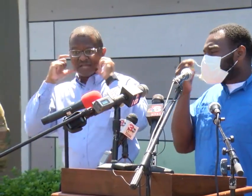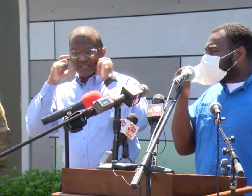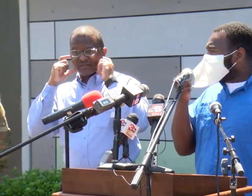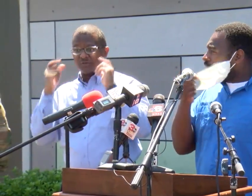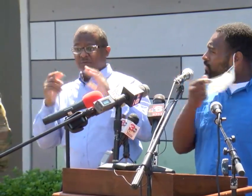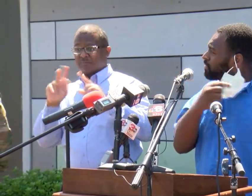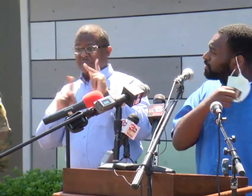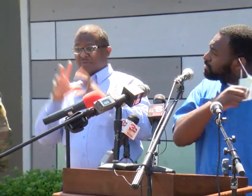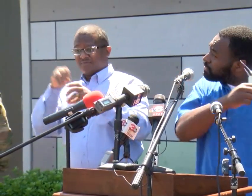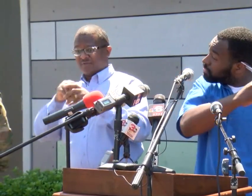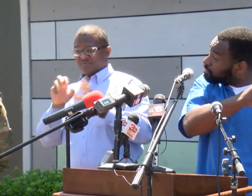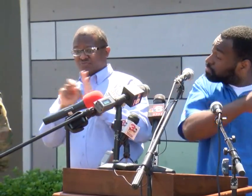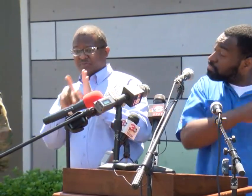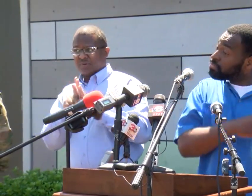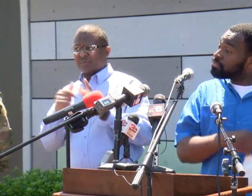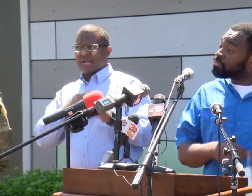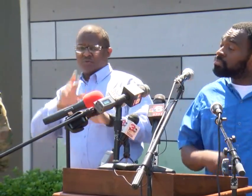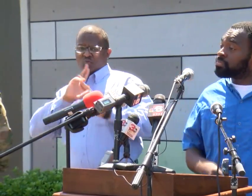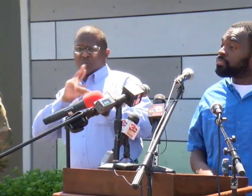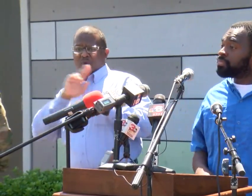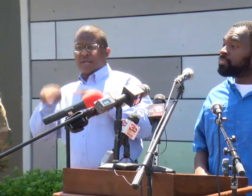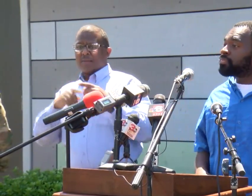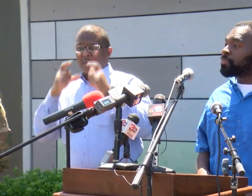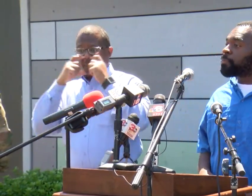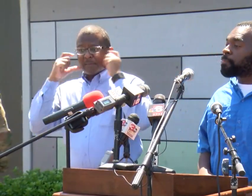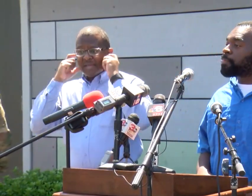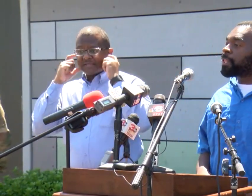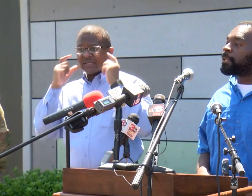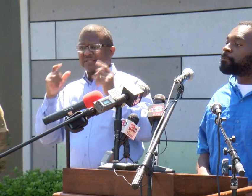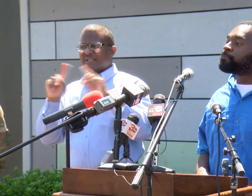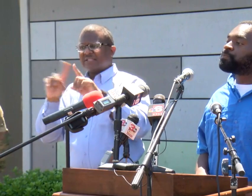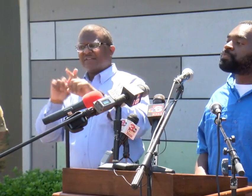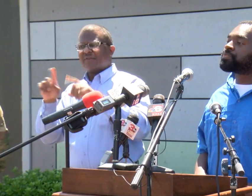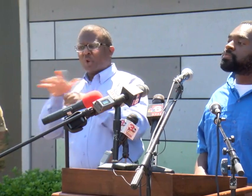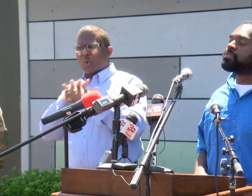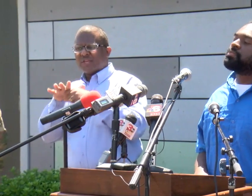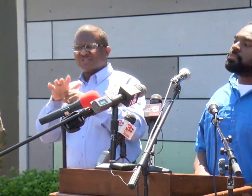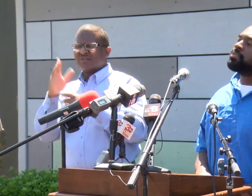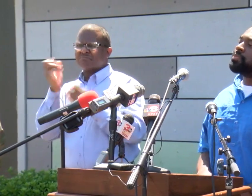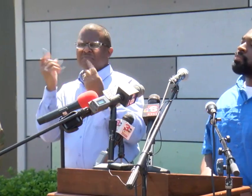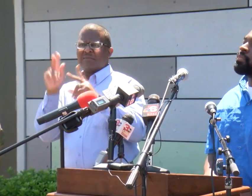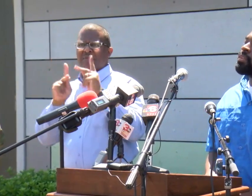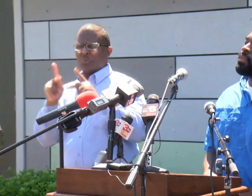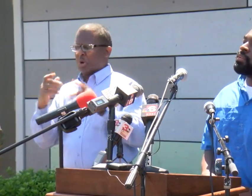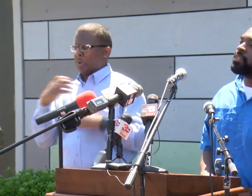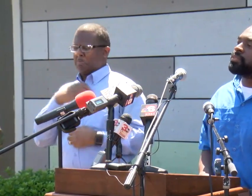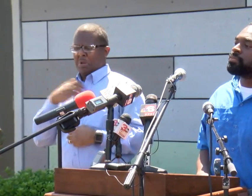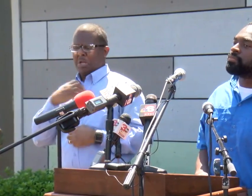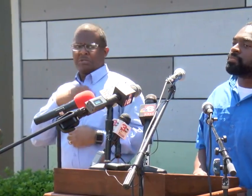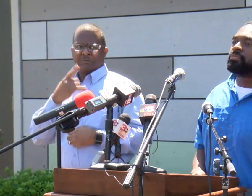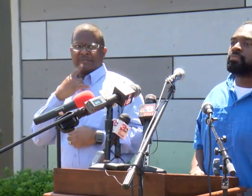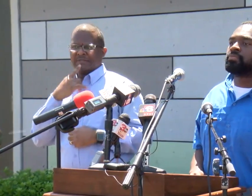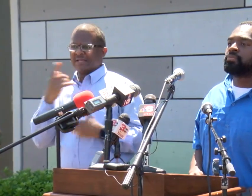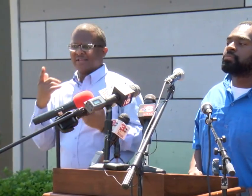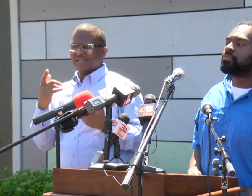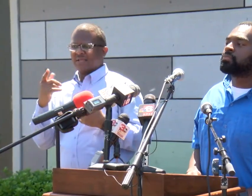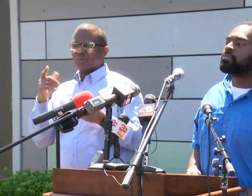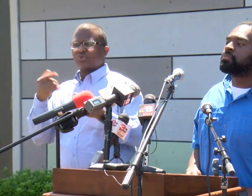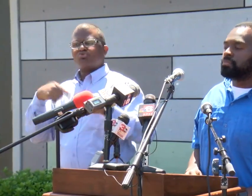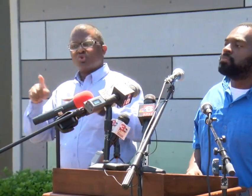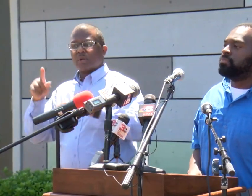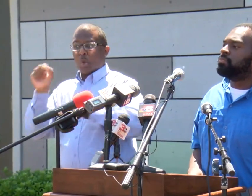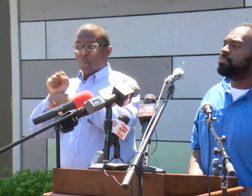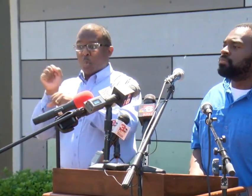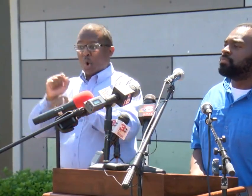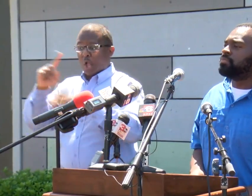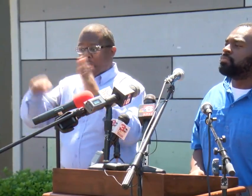As I was reporting about the masks and the locations to pick them up, a lot of people were complaining or upset because it was done during working